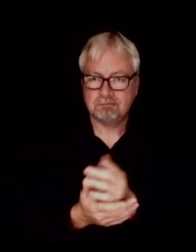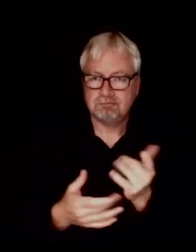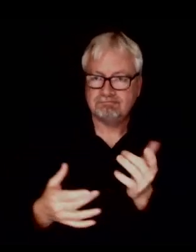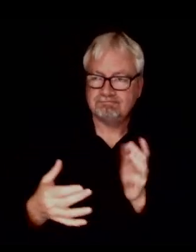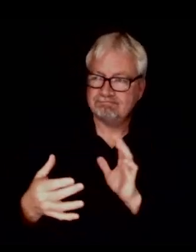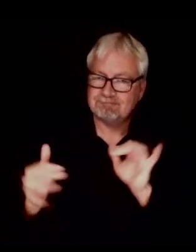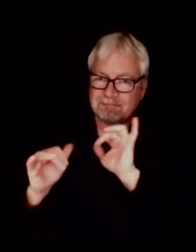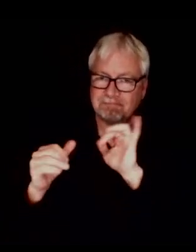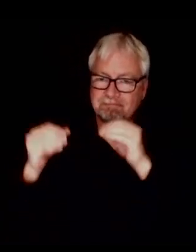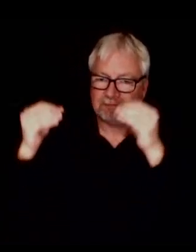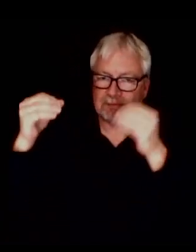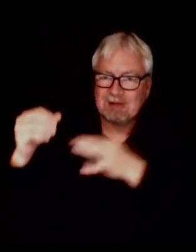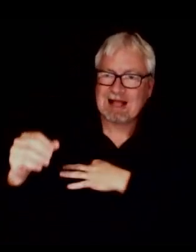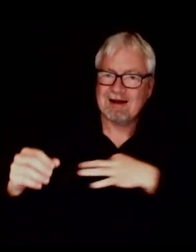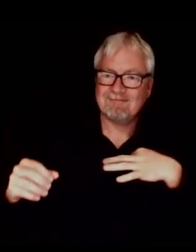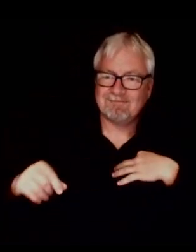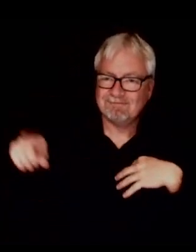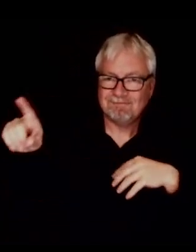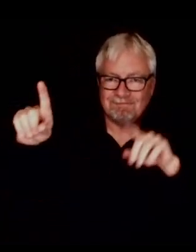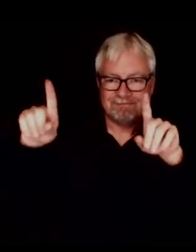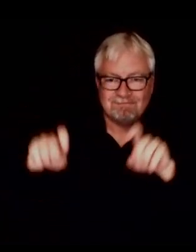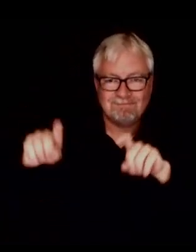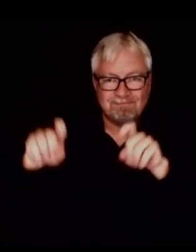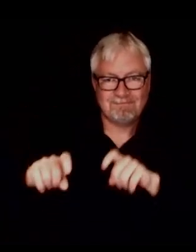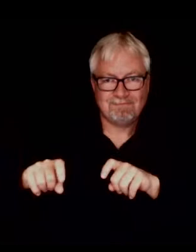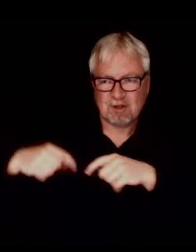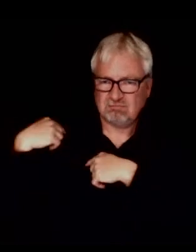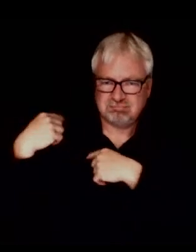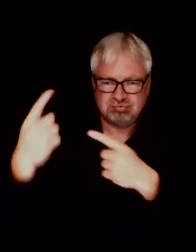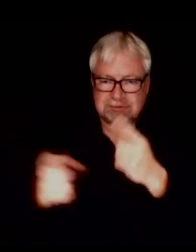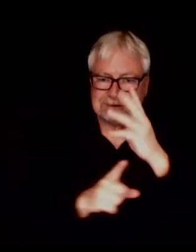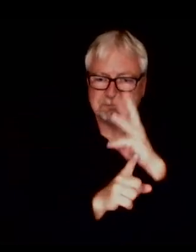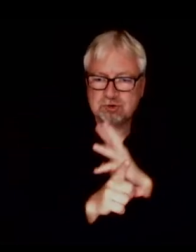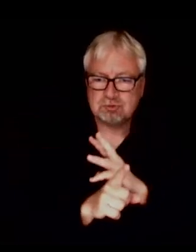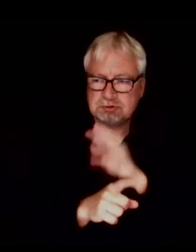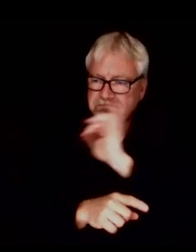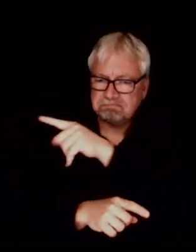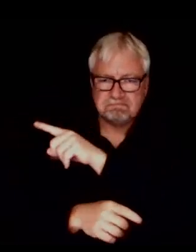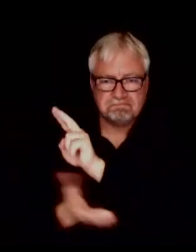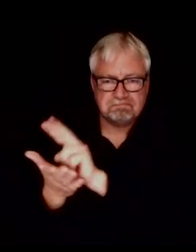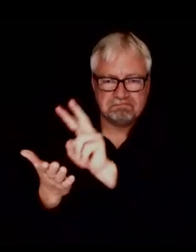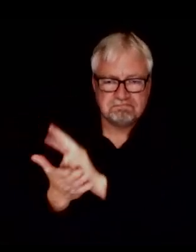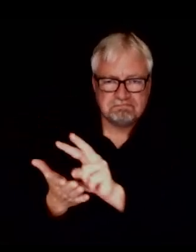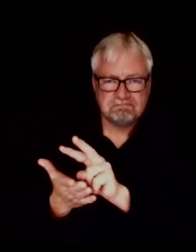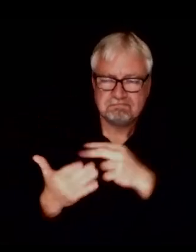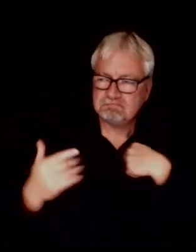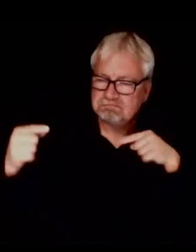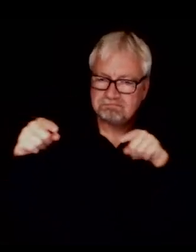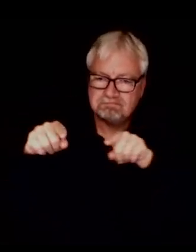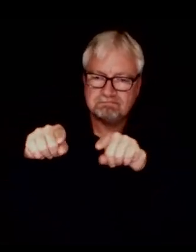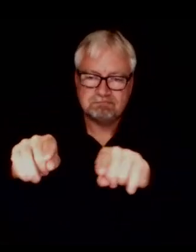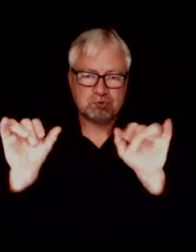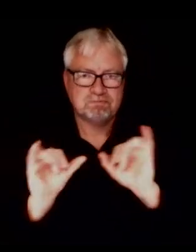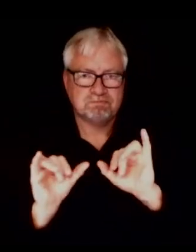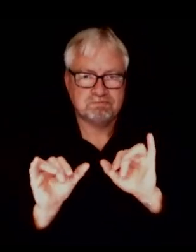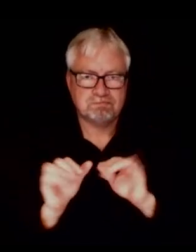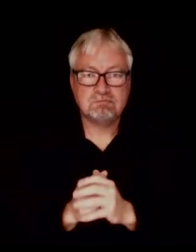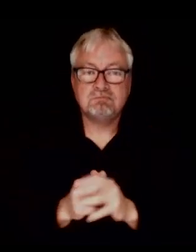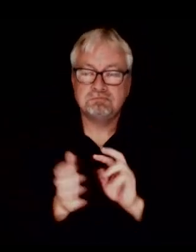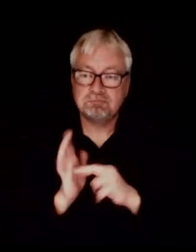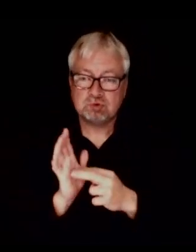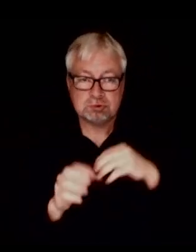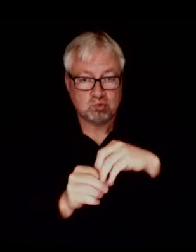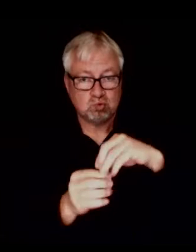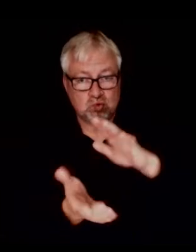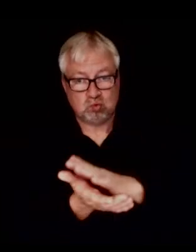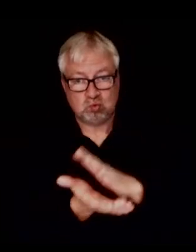6 months. Other ways that schools might be able to do this is also to make a Zoom-enabled COVID-19 test available every 2 weeks